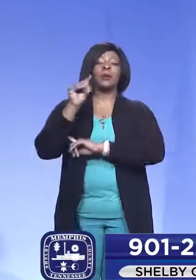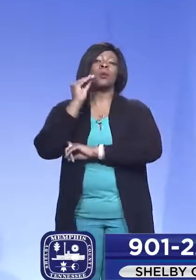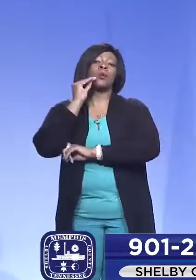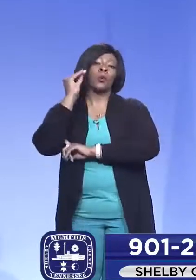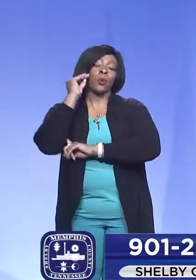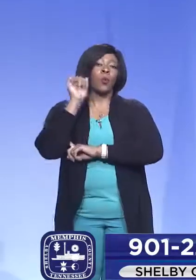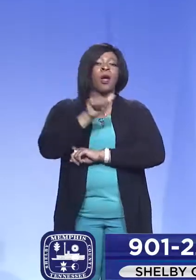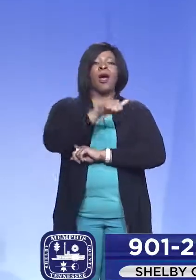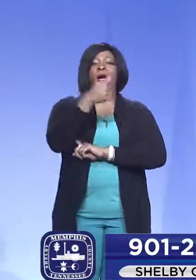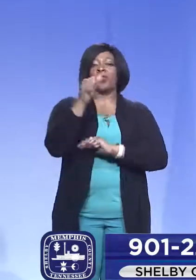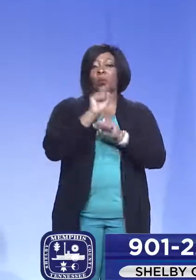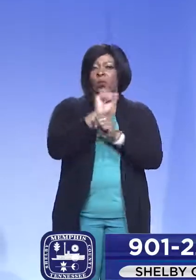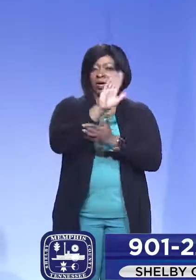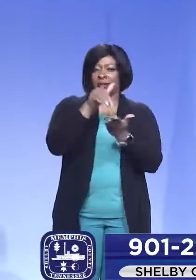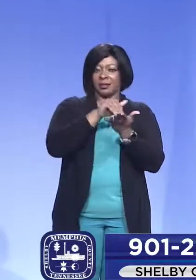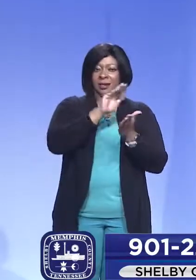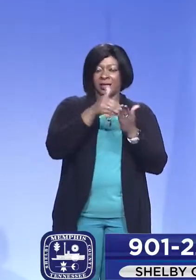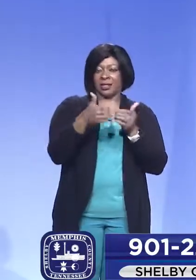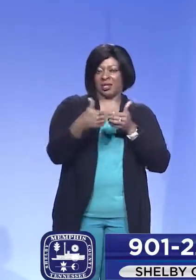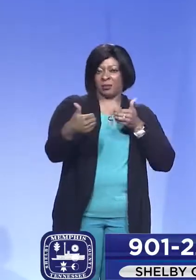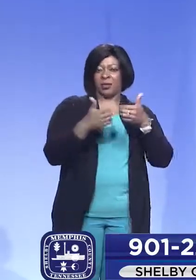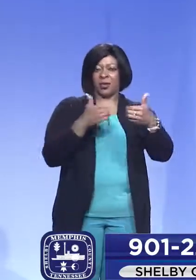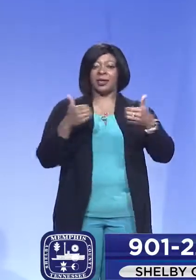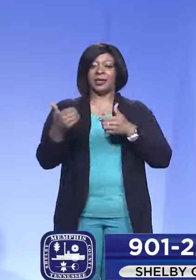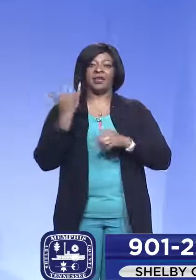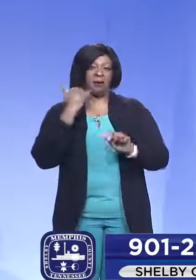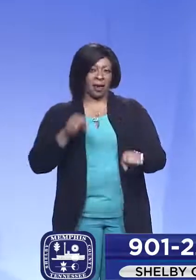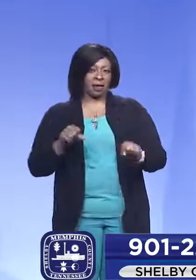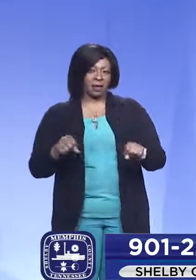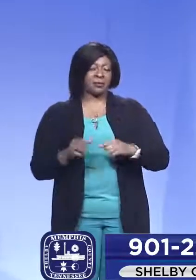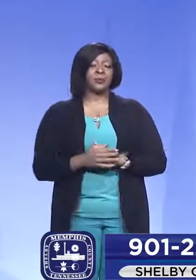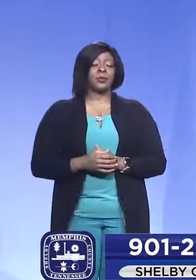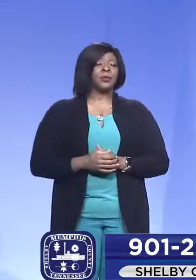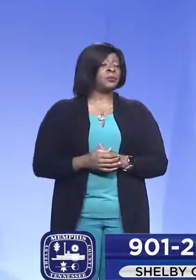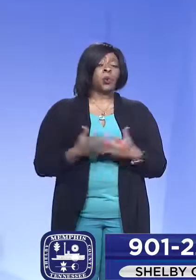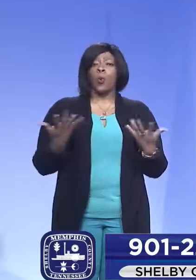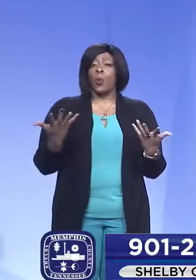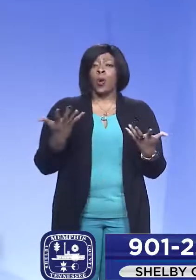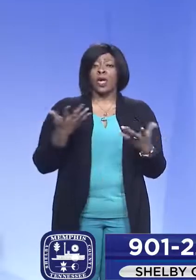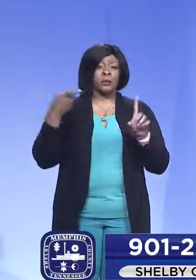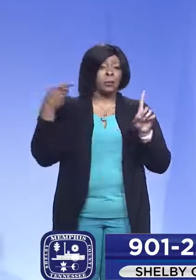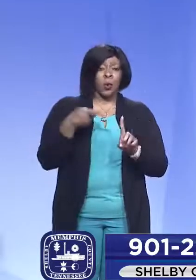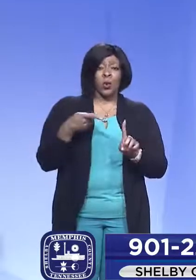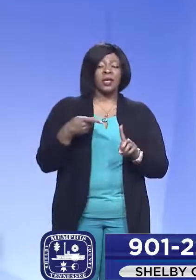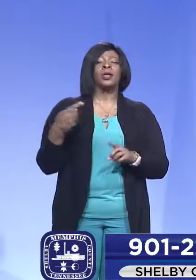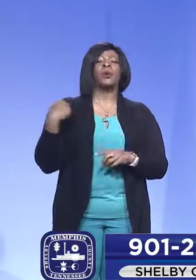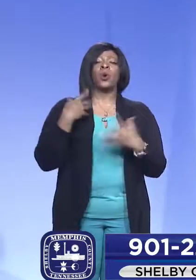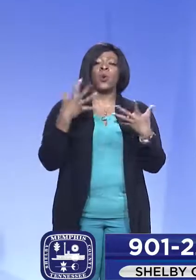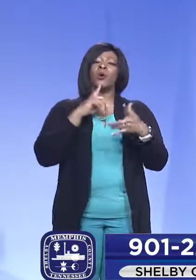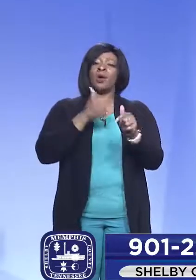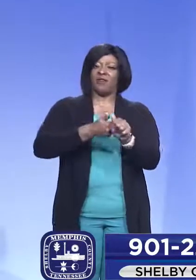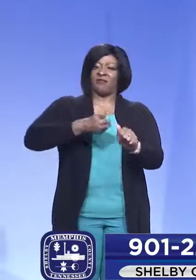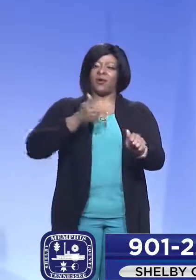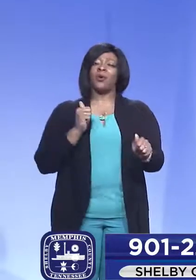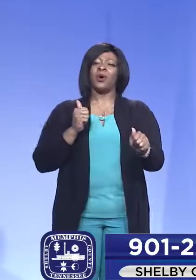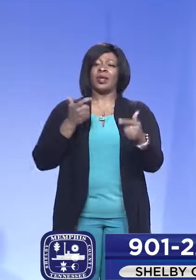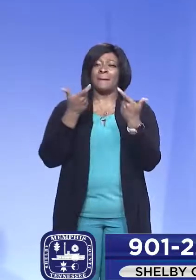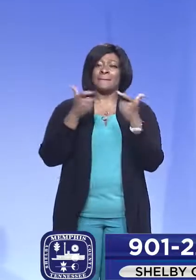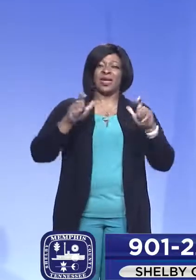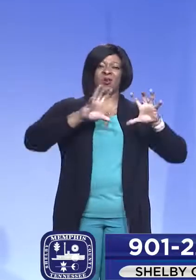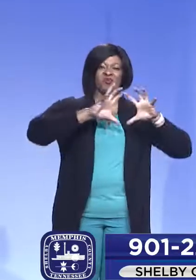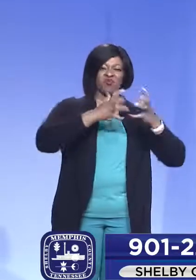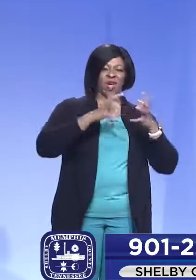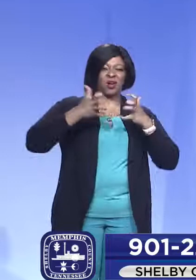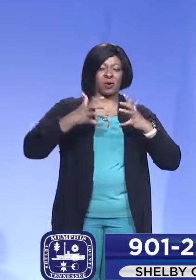work sites. In essence, what we're trying to do is to just avoid crowding